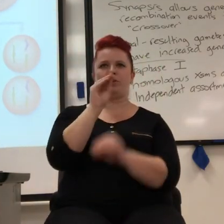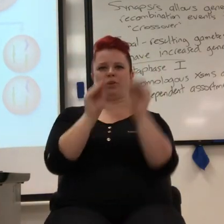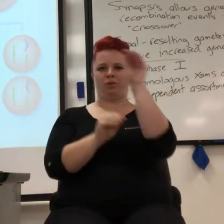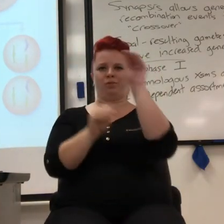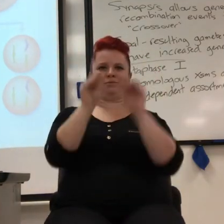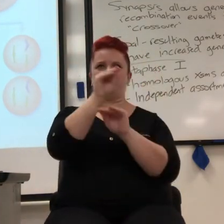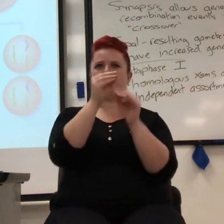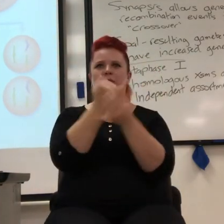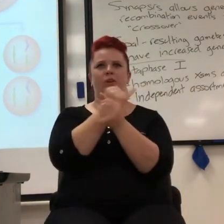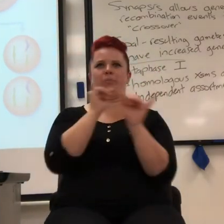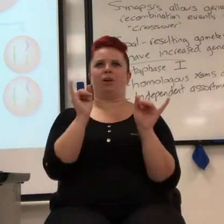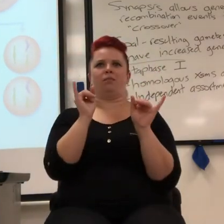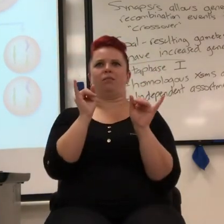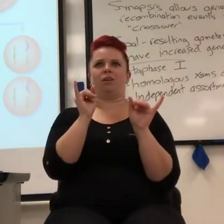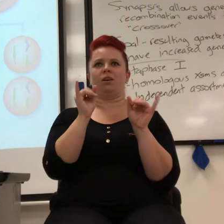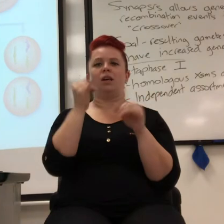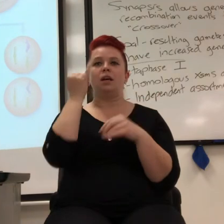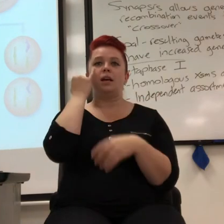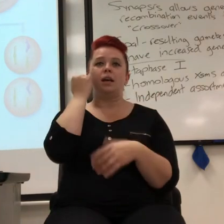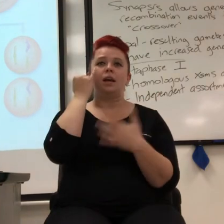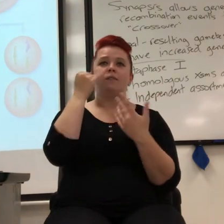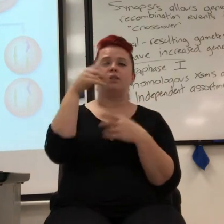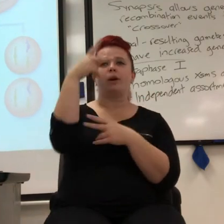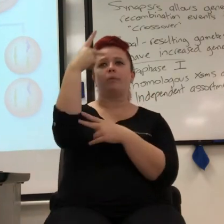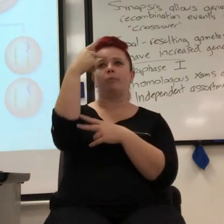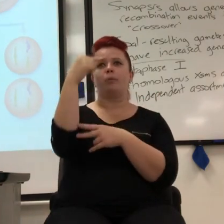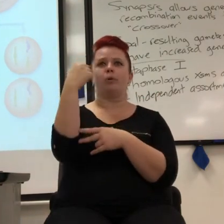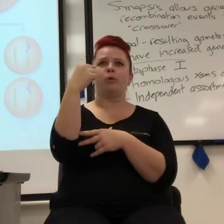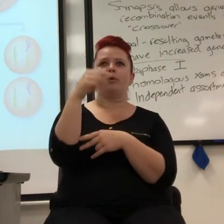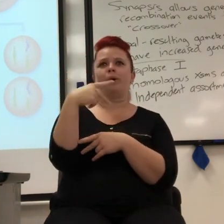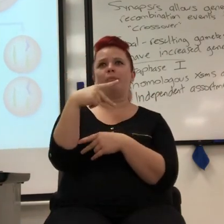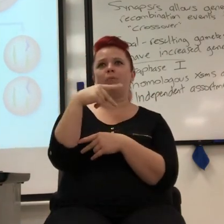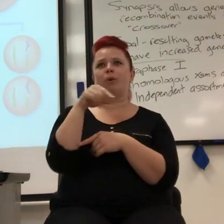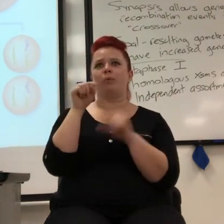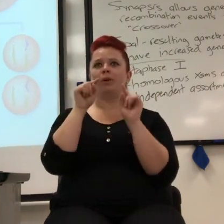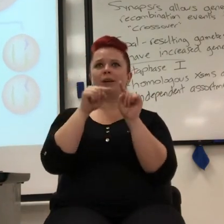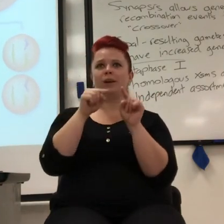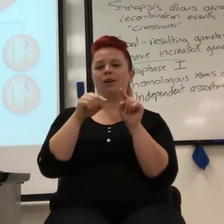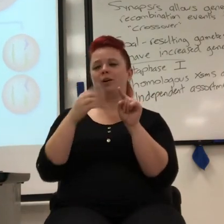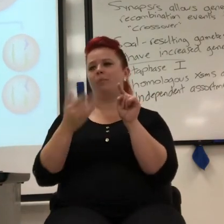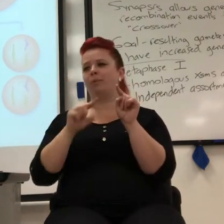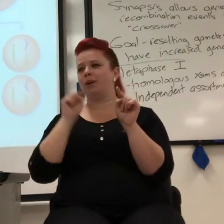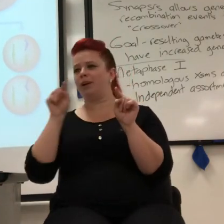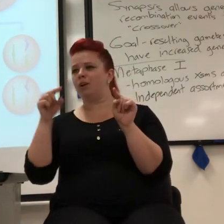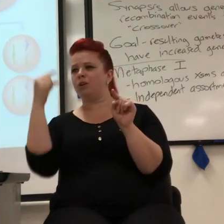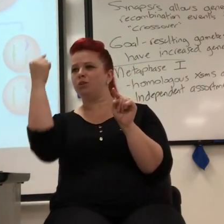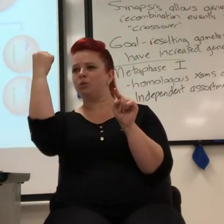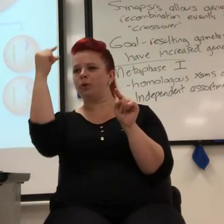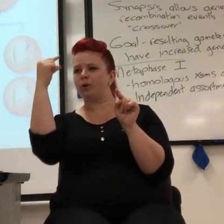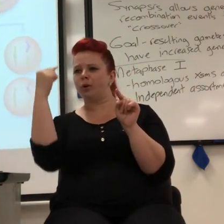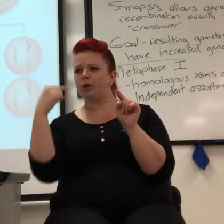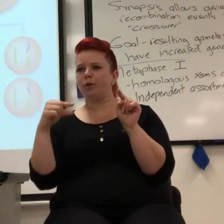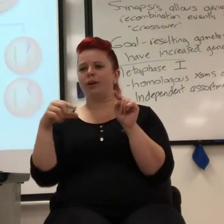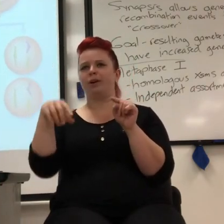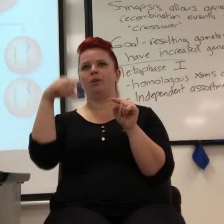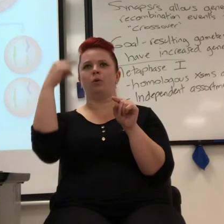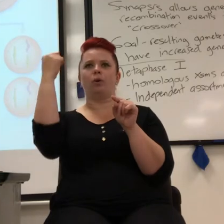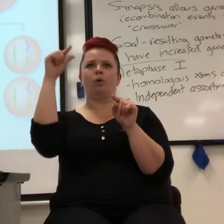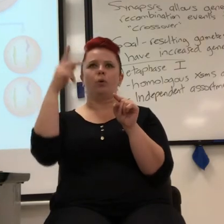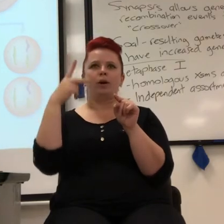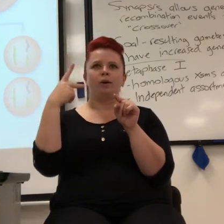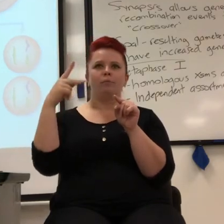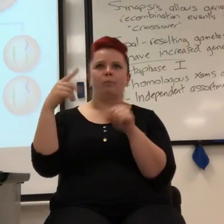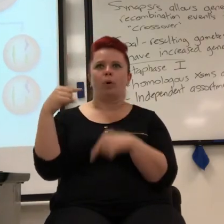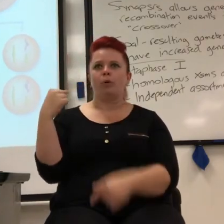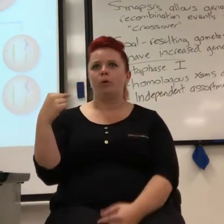What if it's purple, green, purple on this side. And on the other side, it's green, green, green, green, purple, green. Well, if